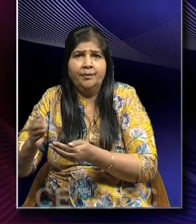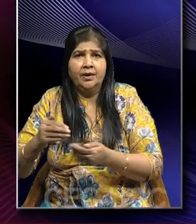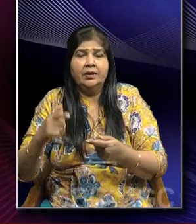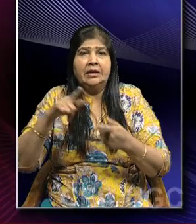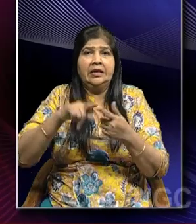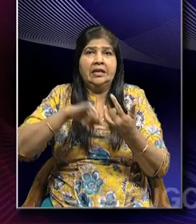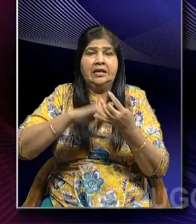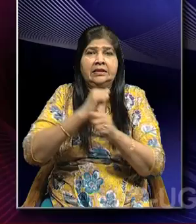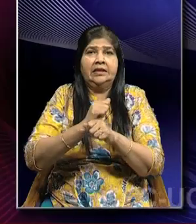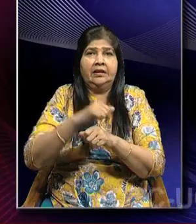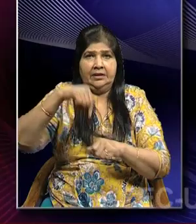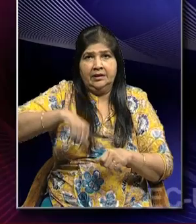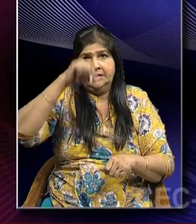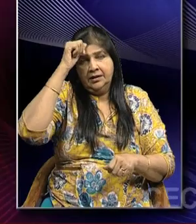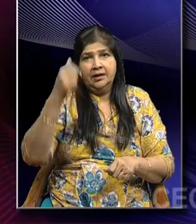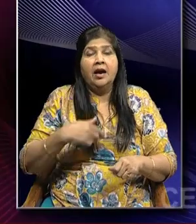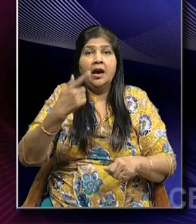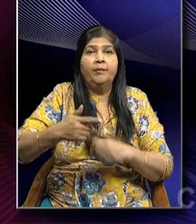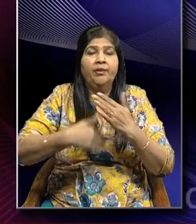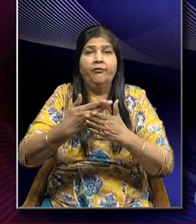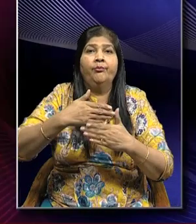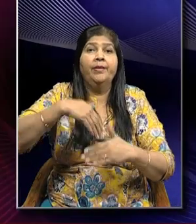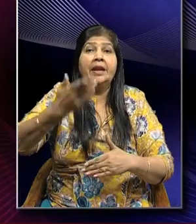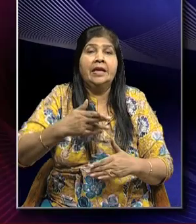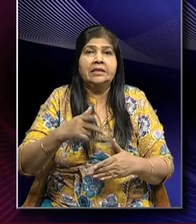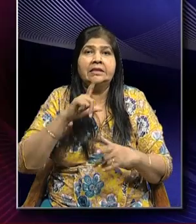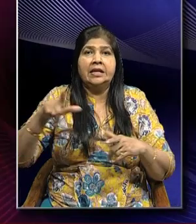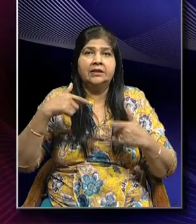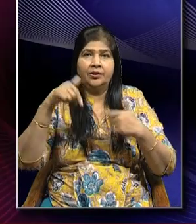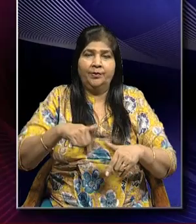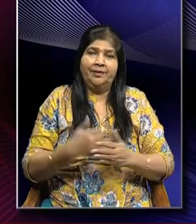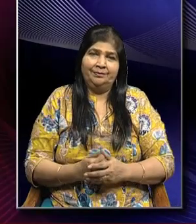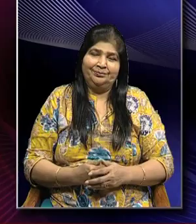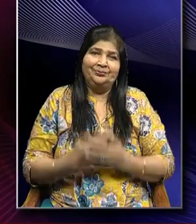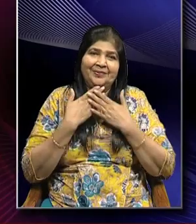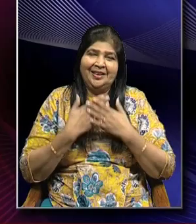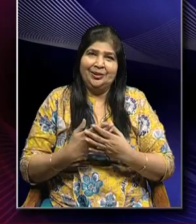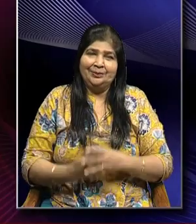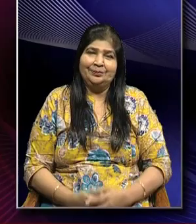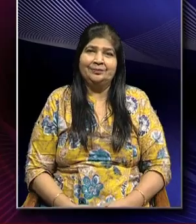ESG reporting in India, I shall be explaining to you in the next lecture of mine. Thank you so much.